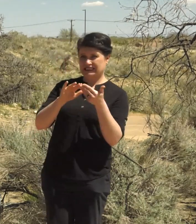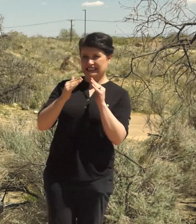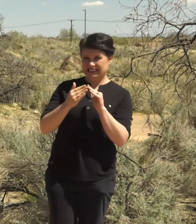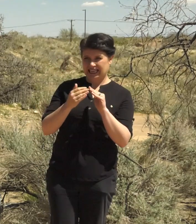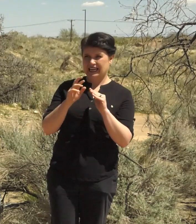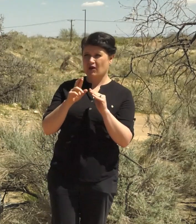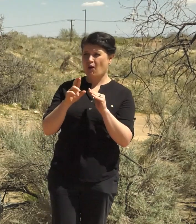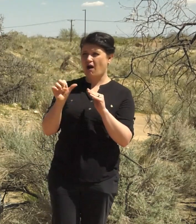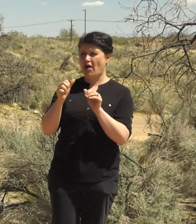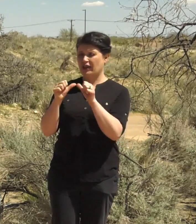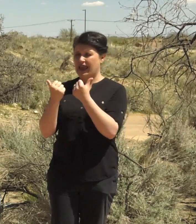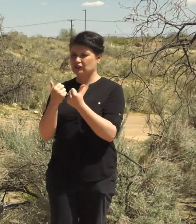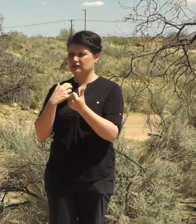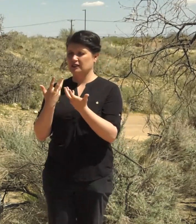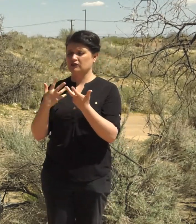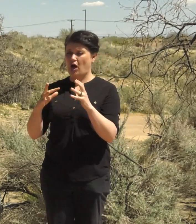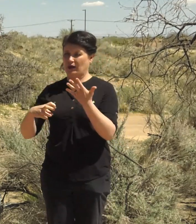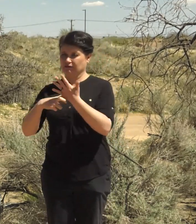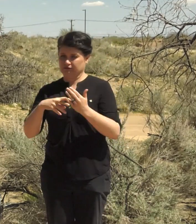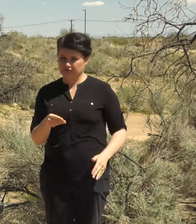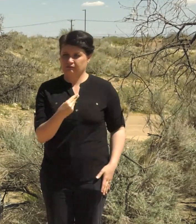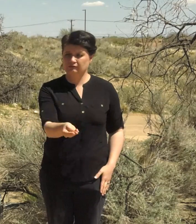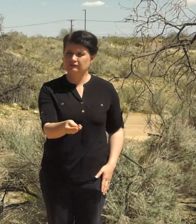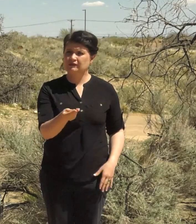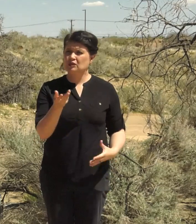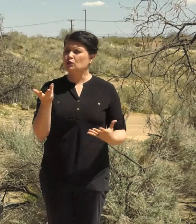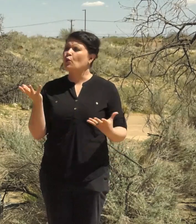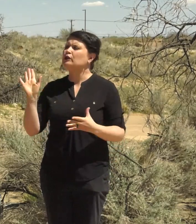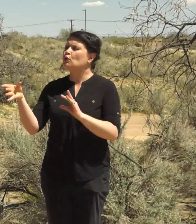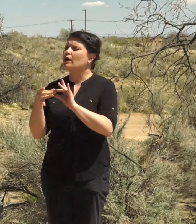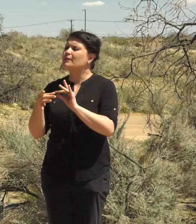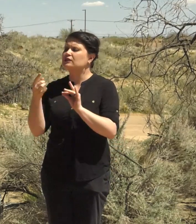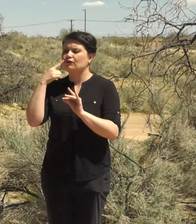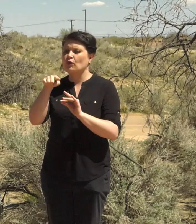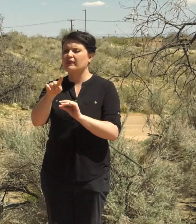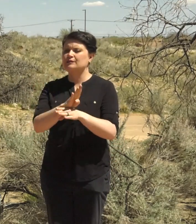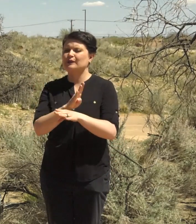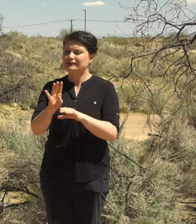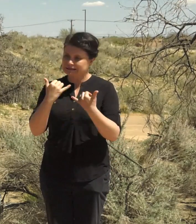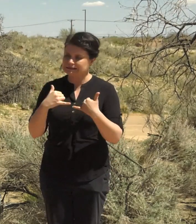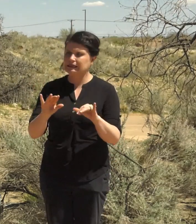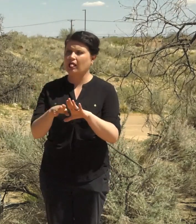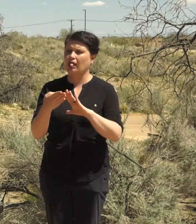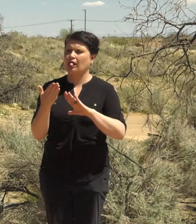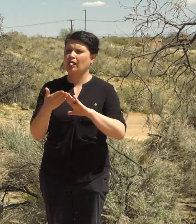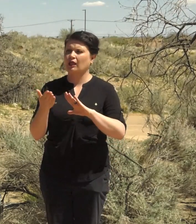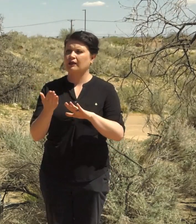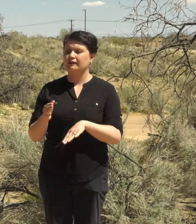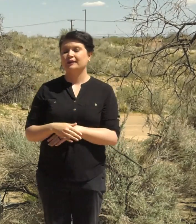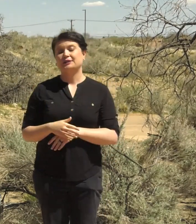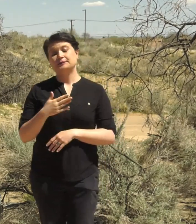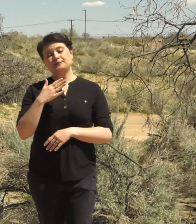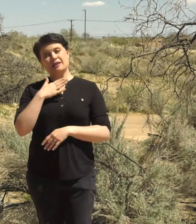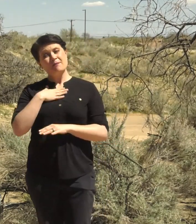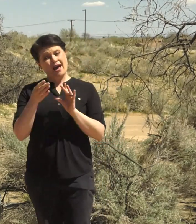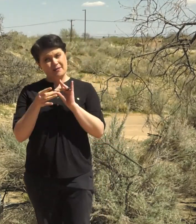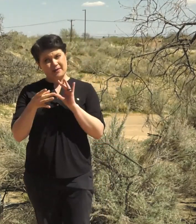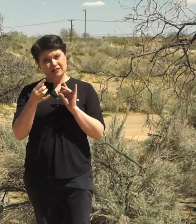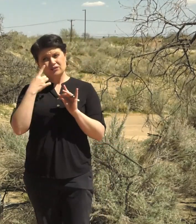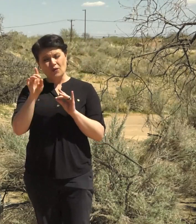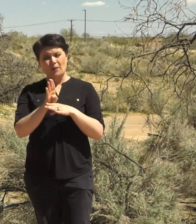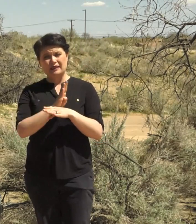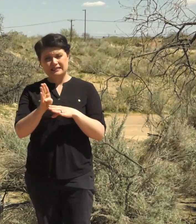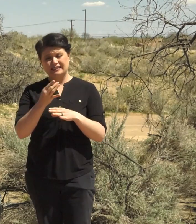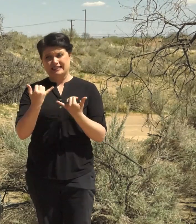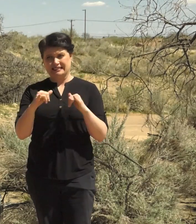those businesses, and what's your message to those businesses who are violating? So my message for these businesses that continue